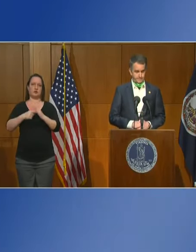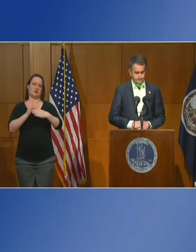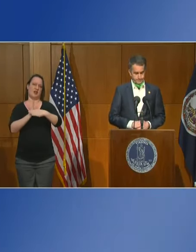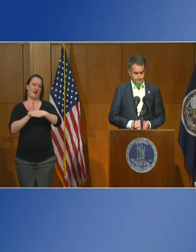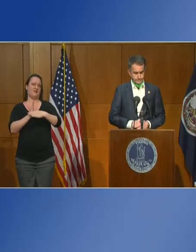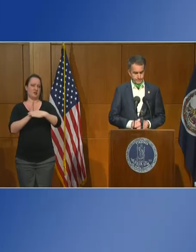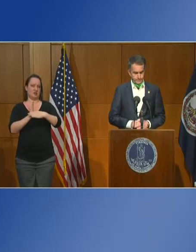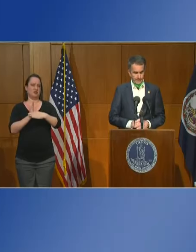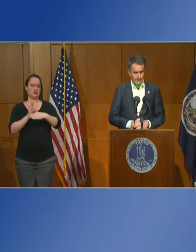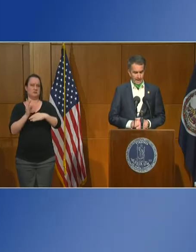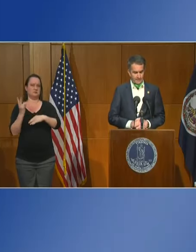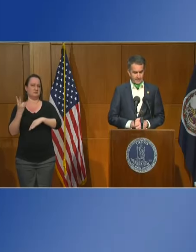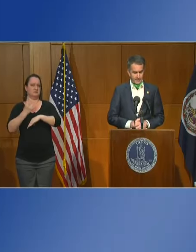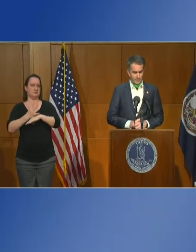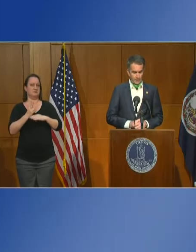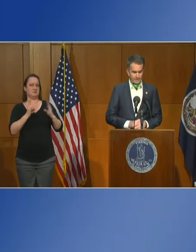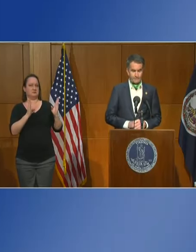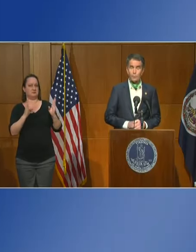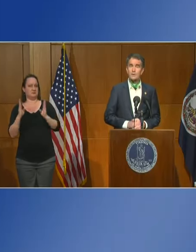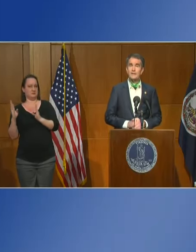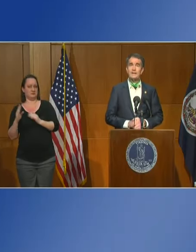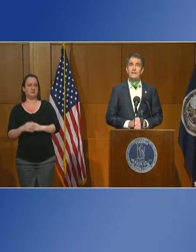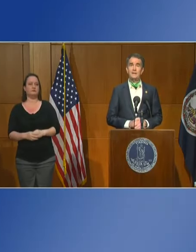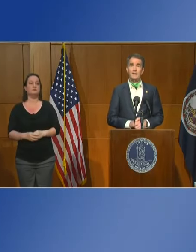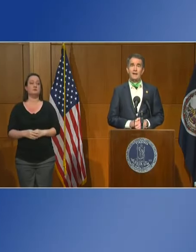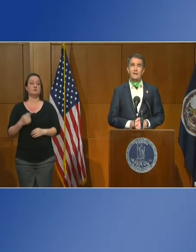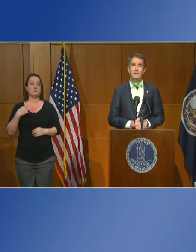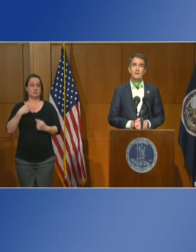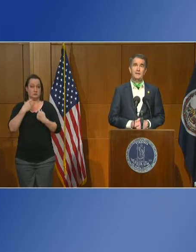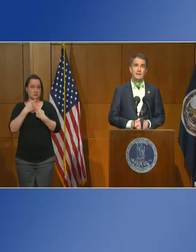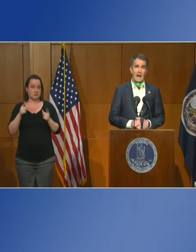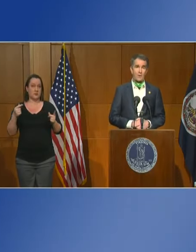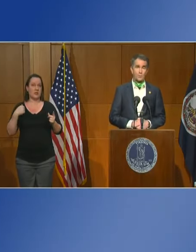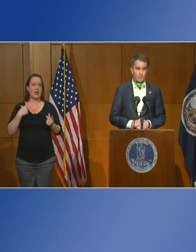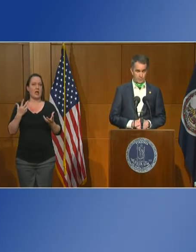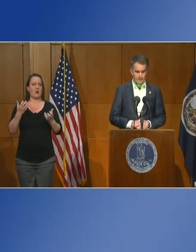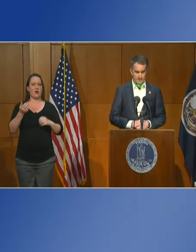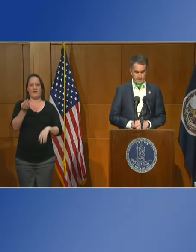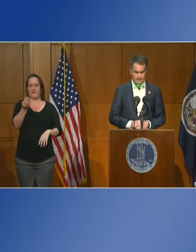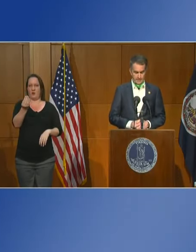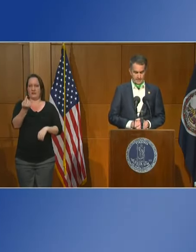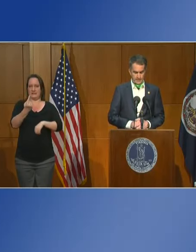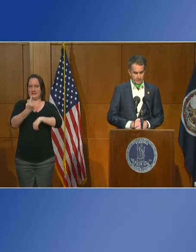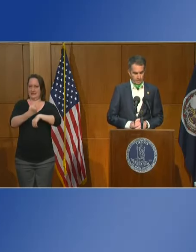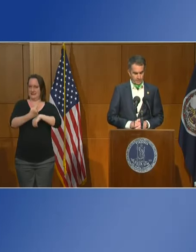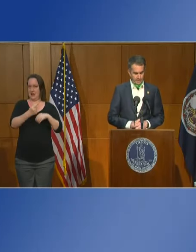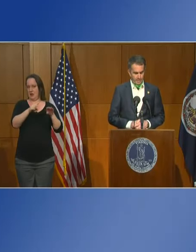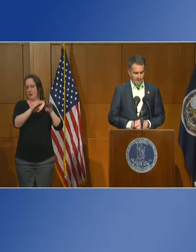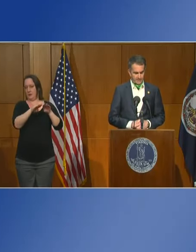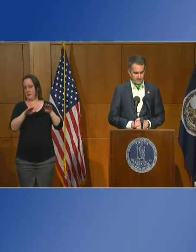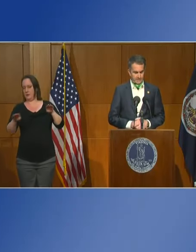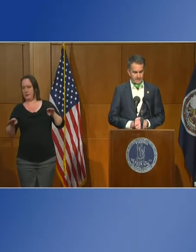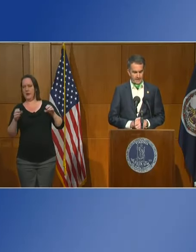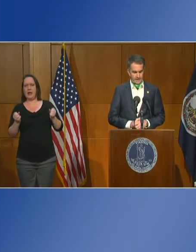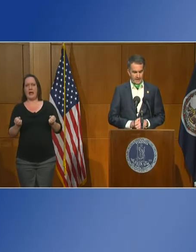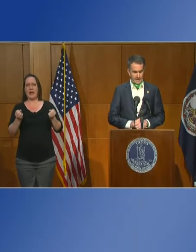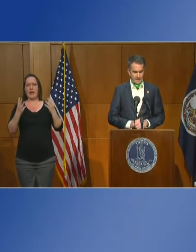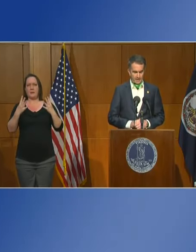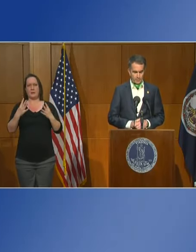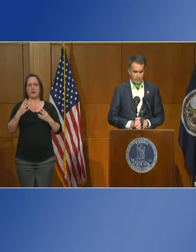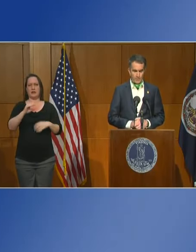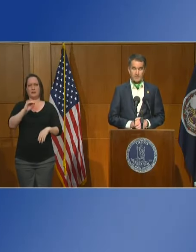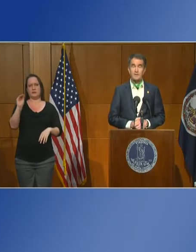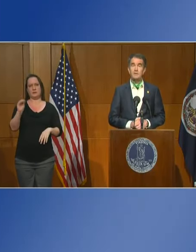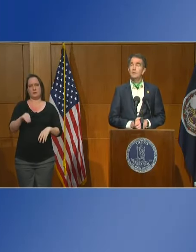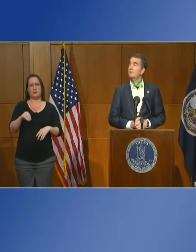average. I have said I want a 14-day downward trend in the percent of positivity, and